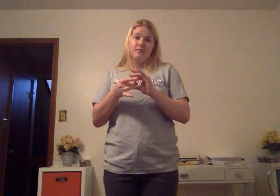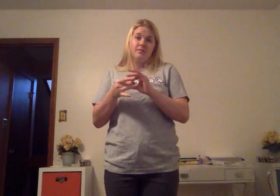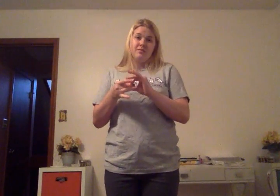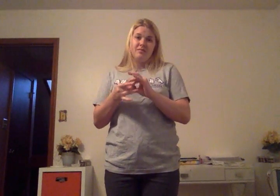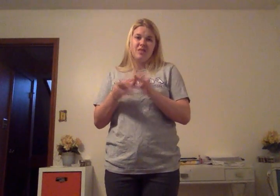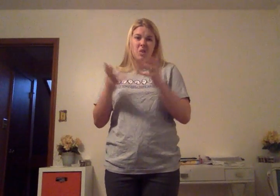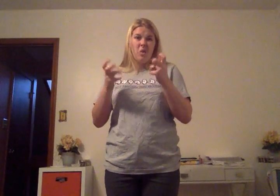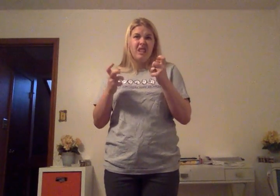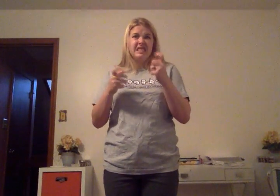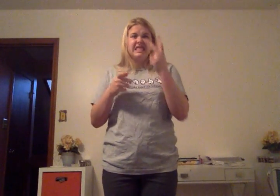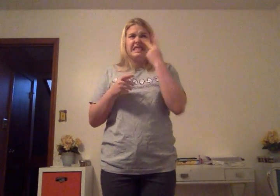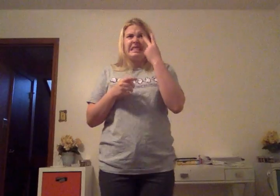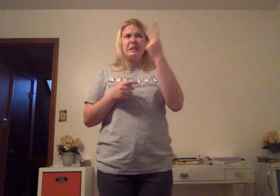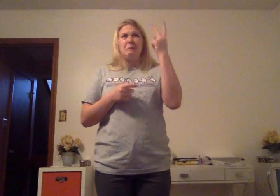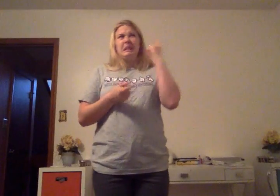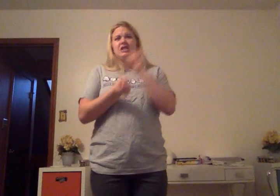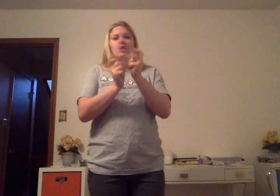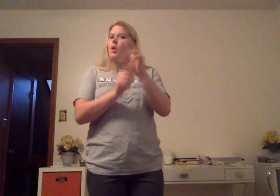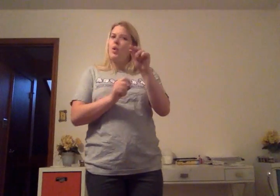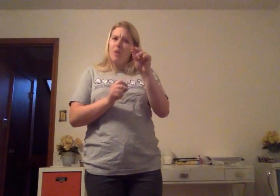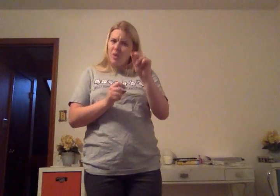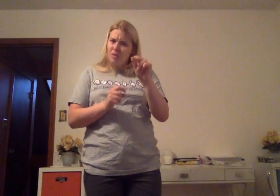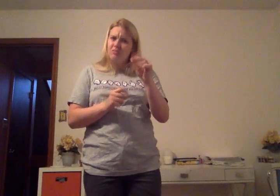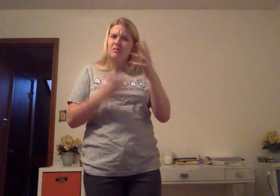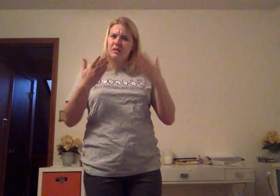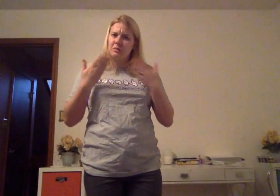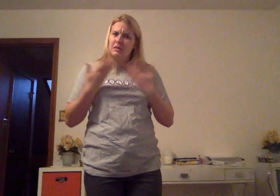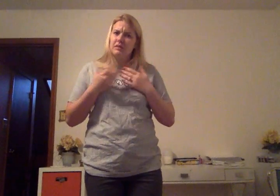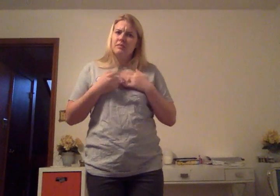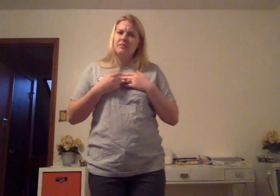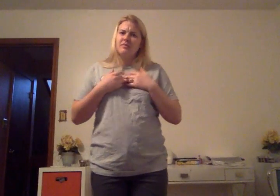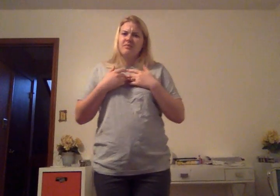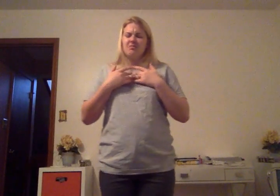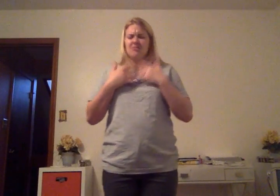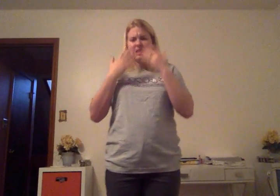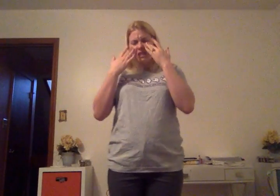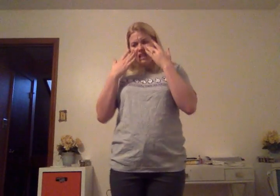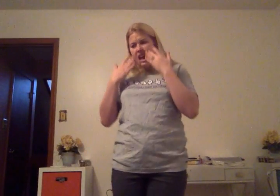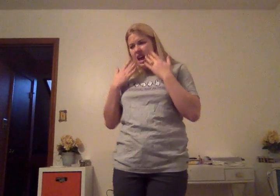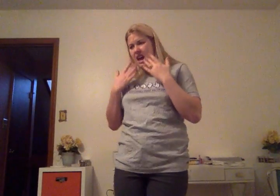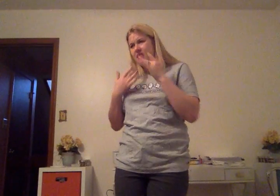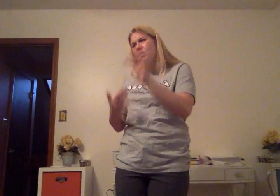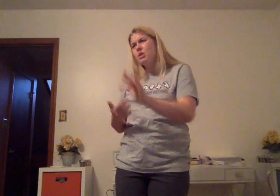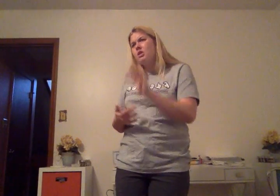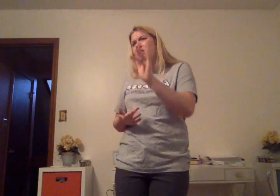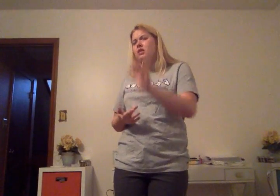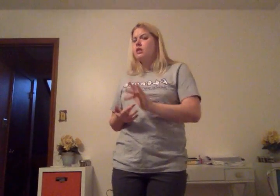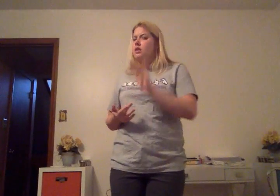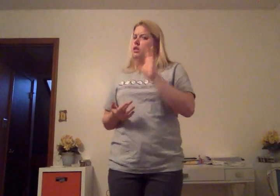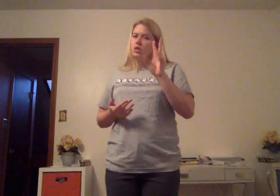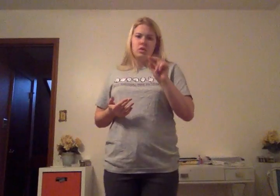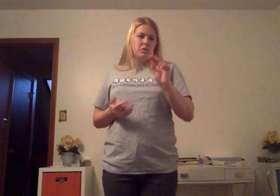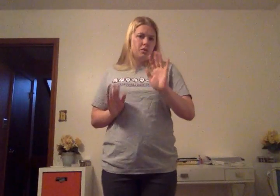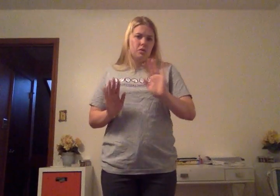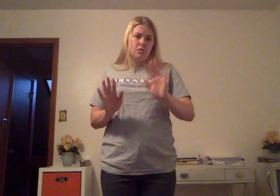want people to think it's a sad thing that I went through this with Francia or with anything in my life. Because at the end of the day, I think all the